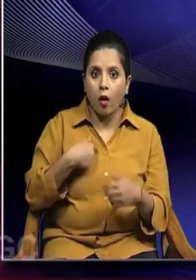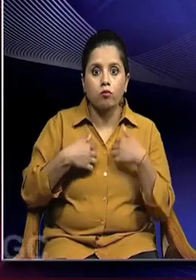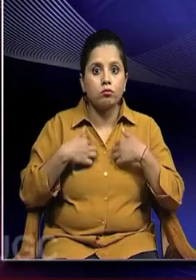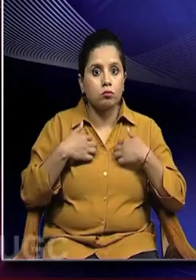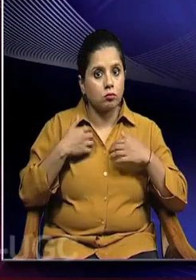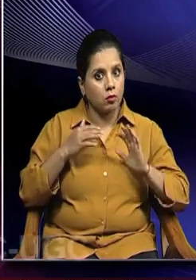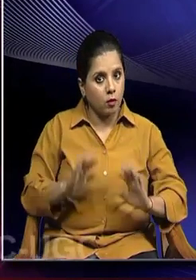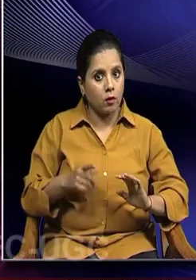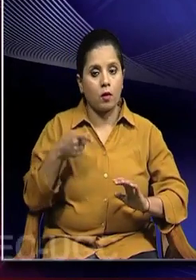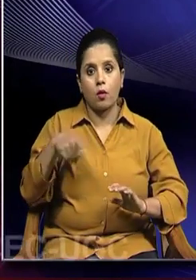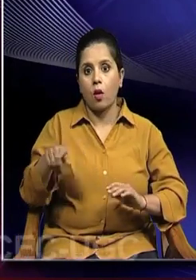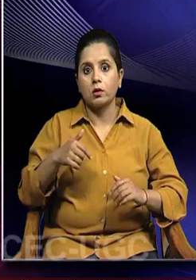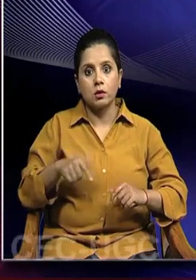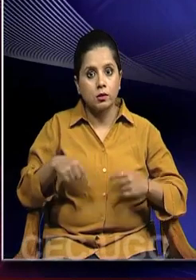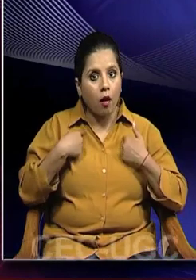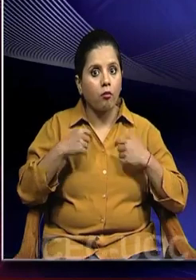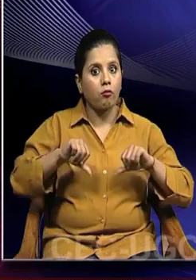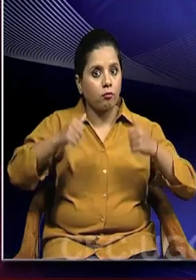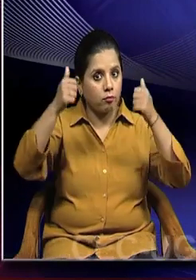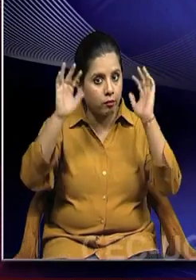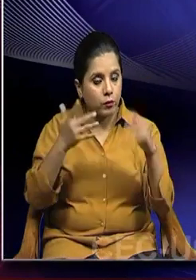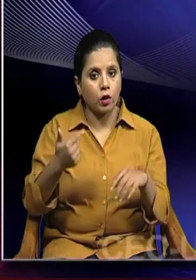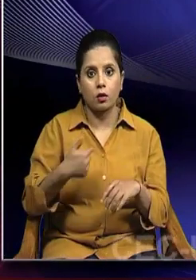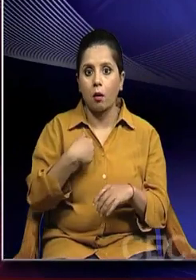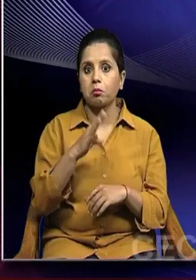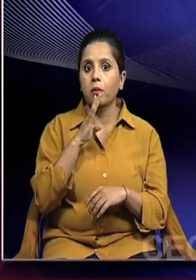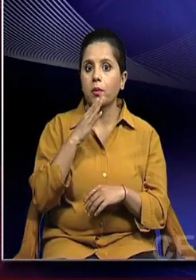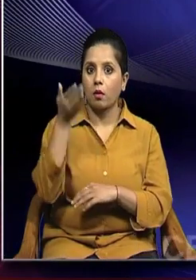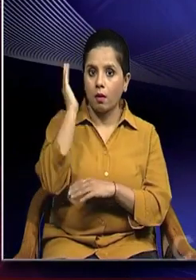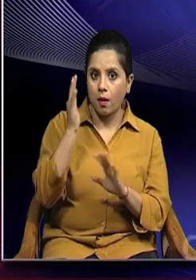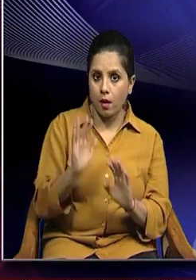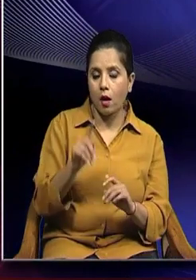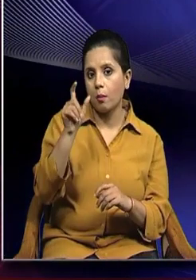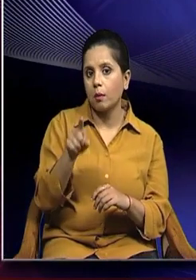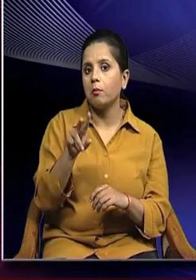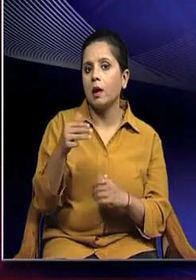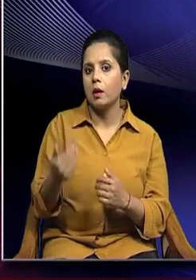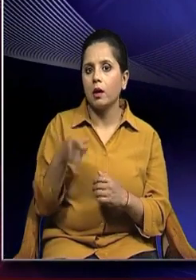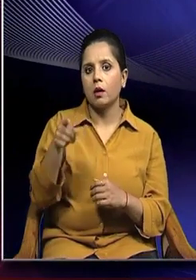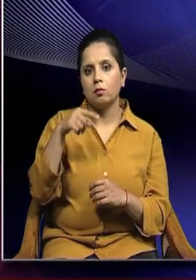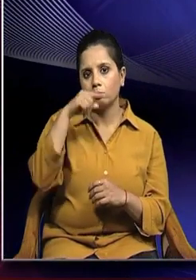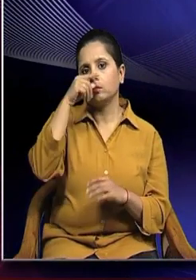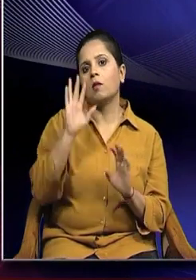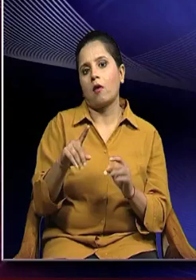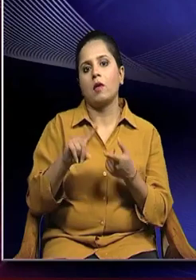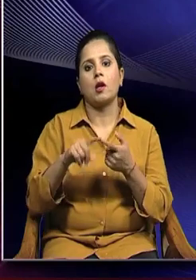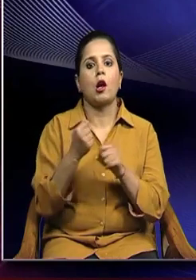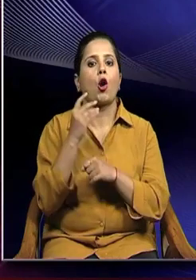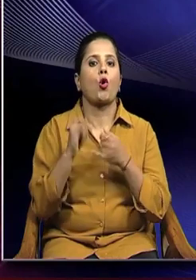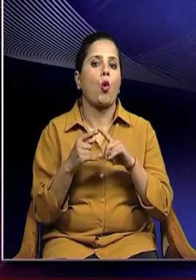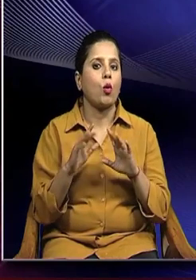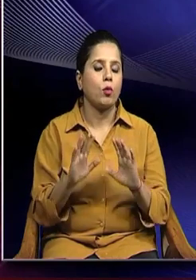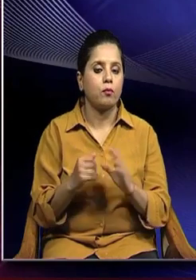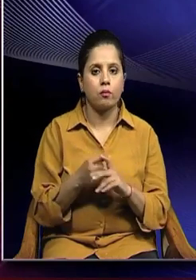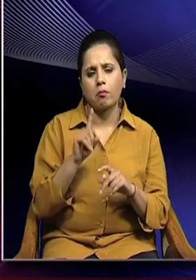self-interest, his self-success or self-talk, it means the person is in ego state. But if you find